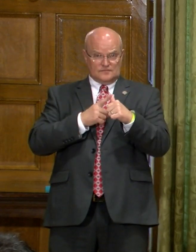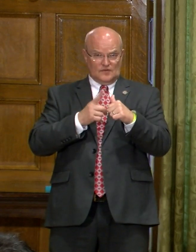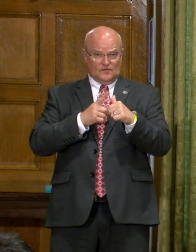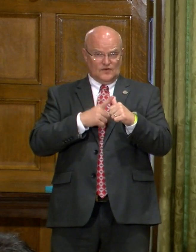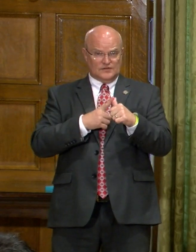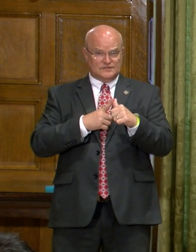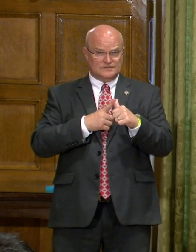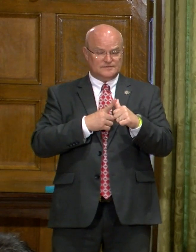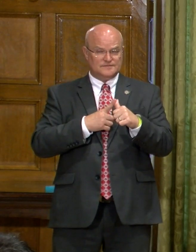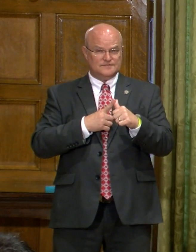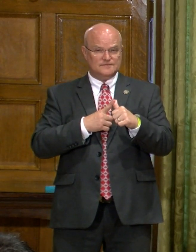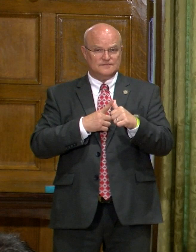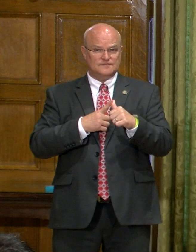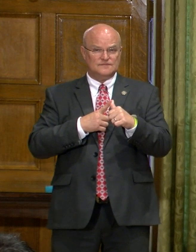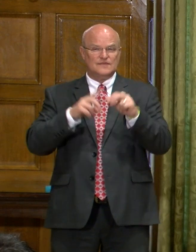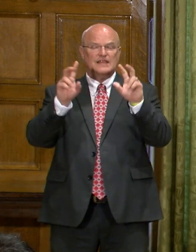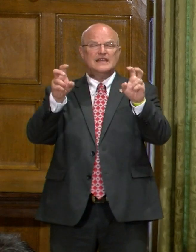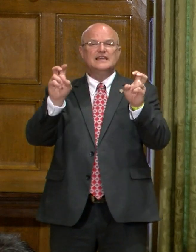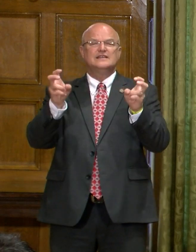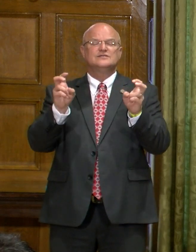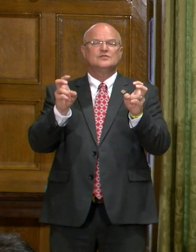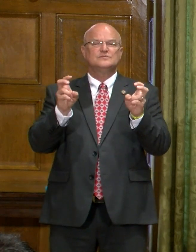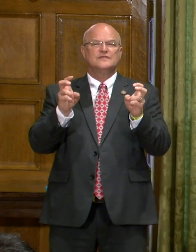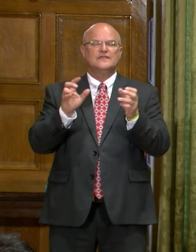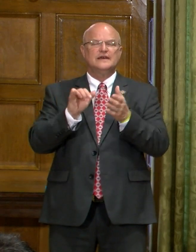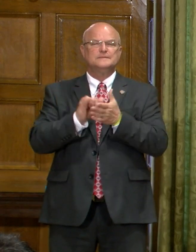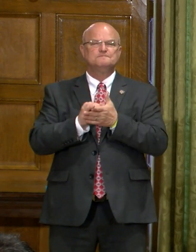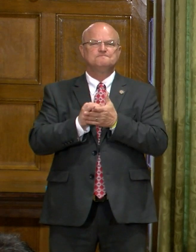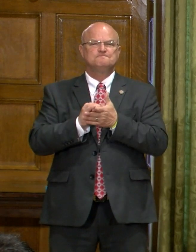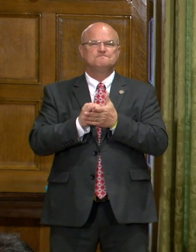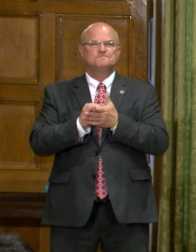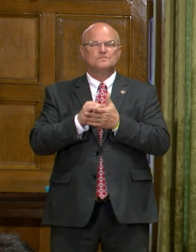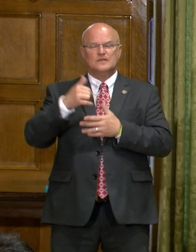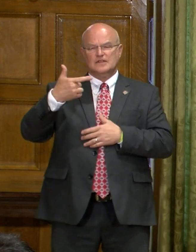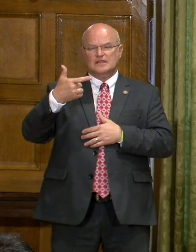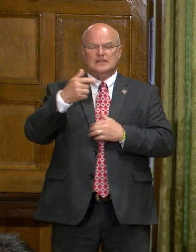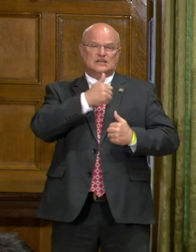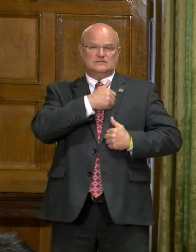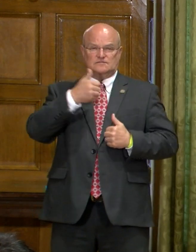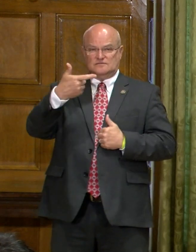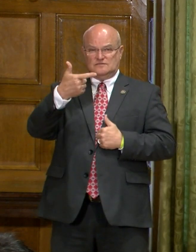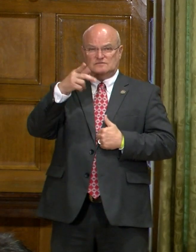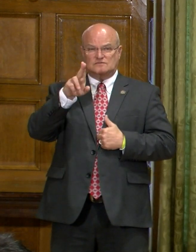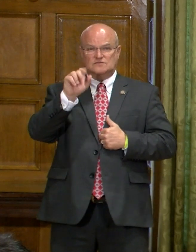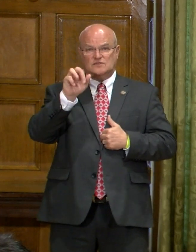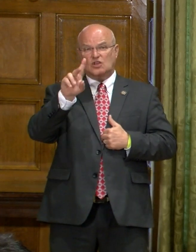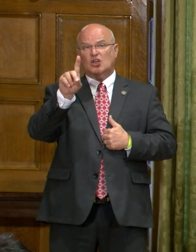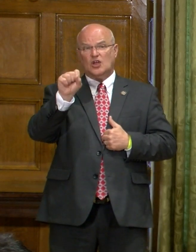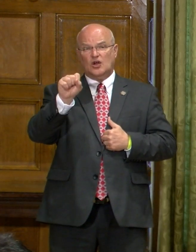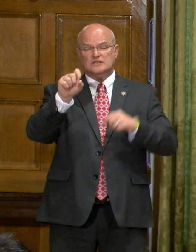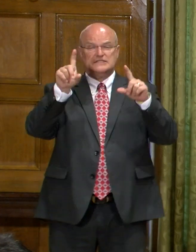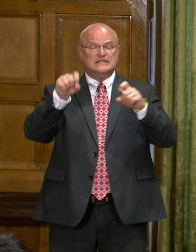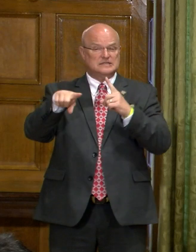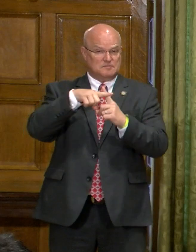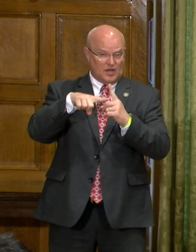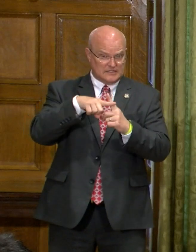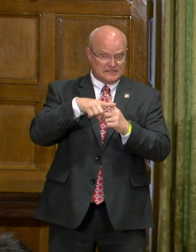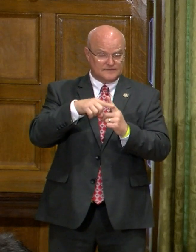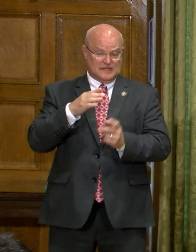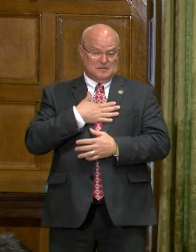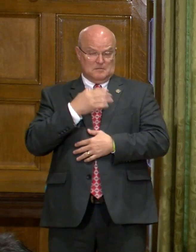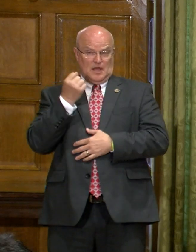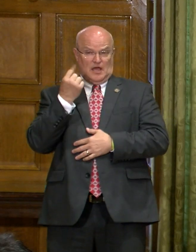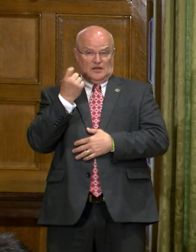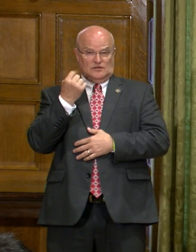First, in terms of the guards that might have tested positive, it's my